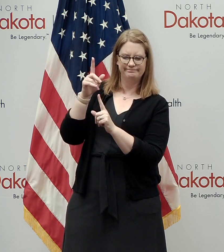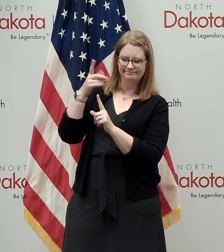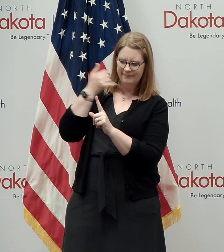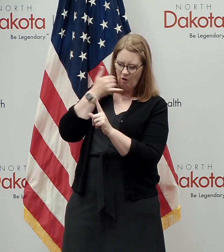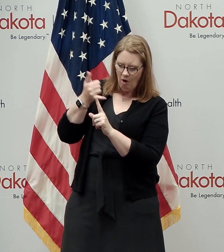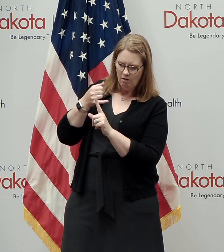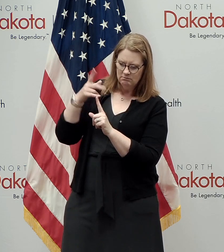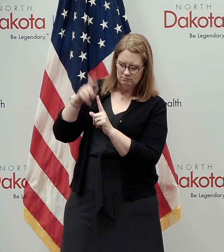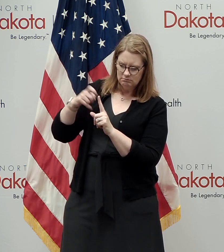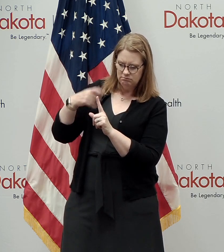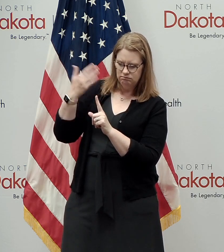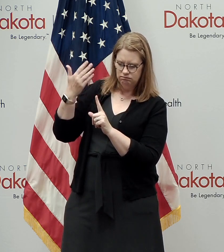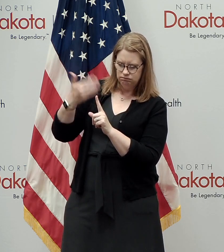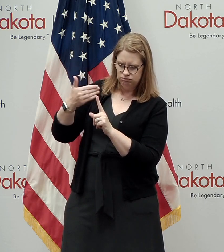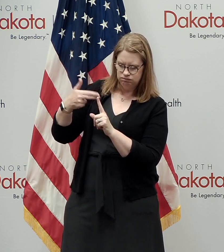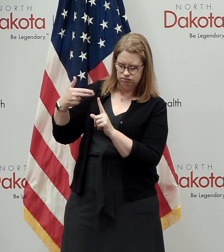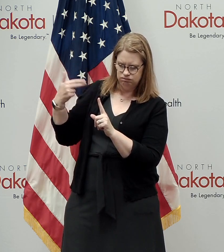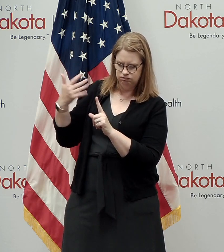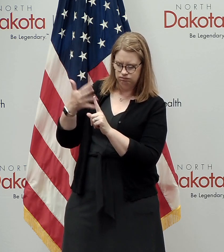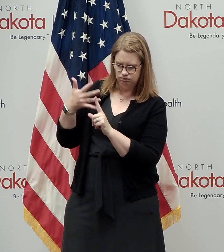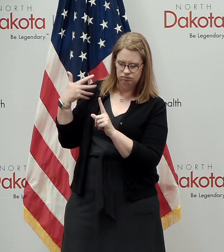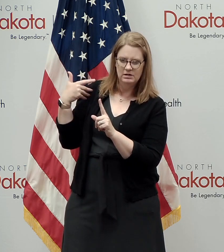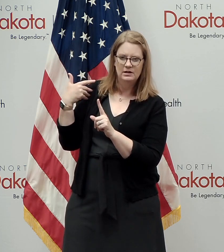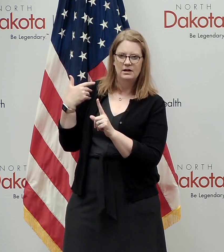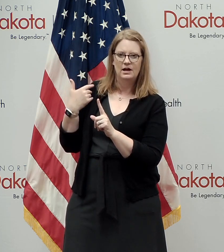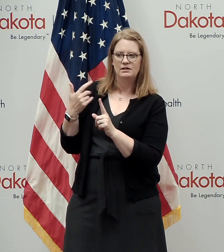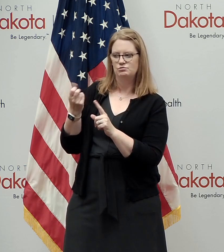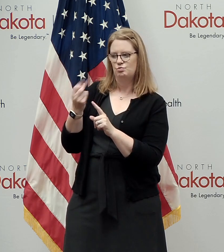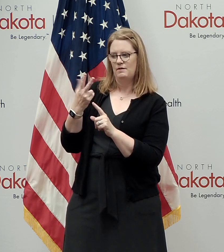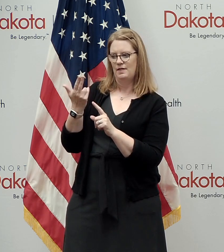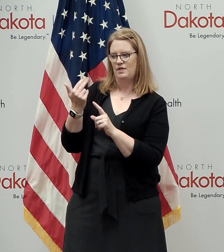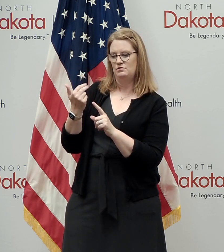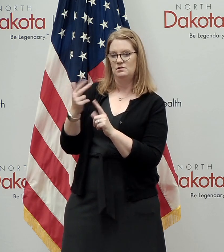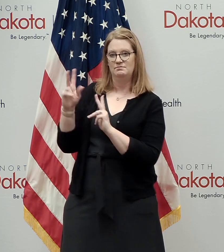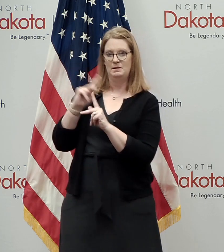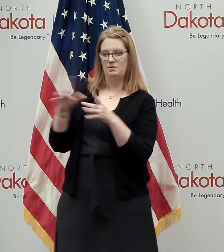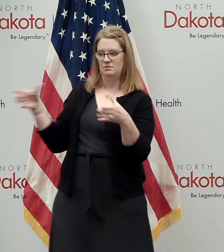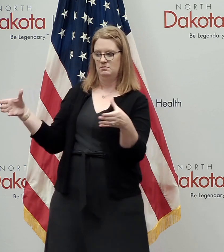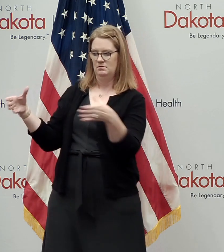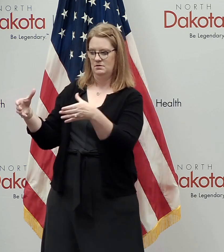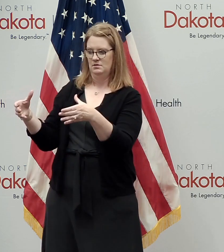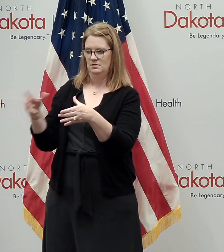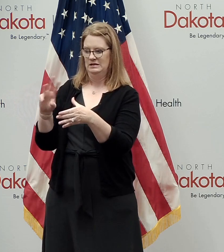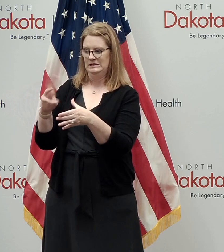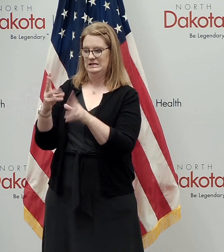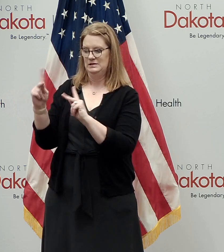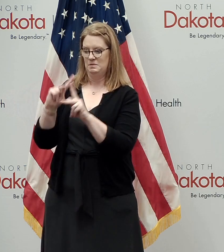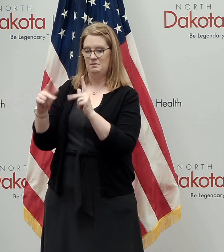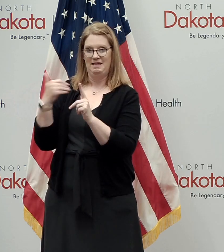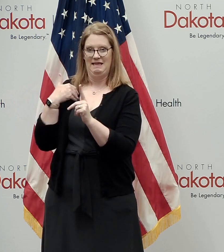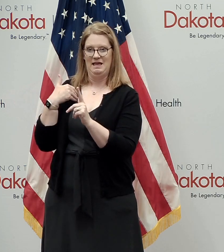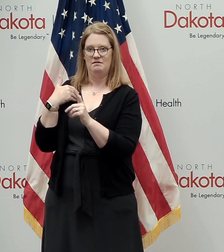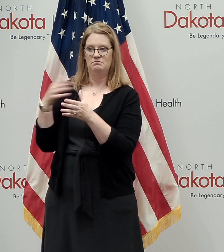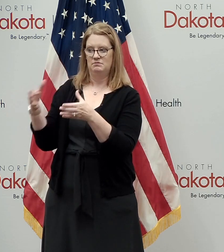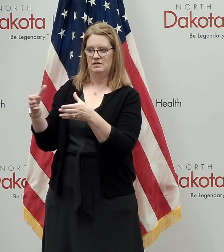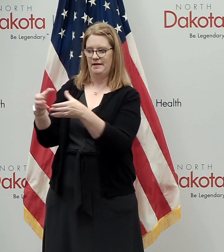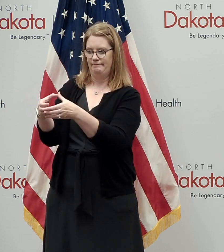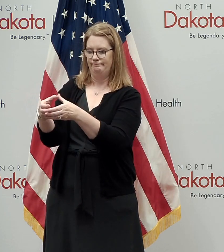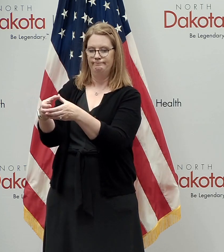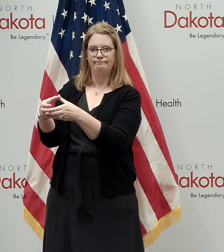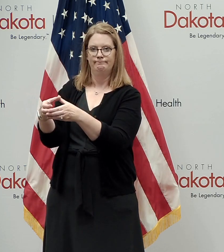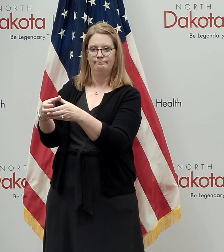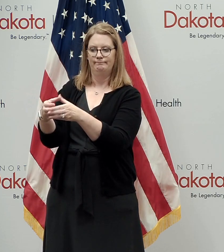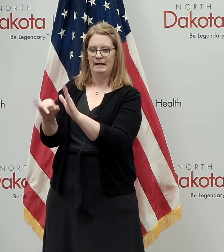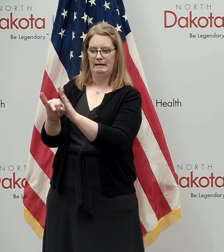immediately isolated, 12, 13 people, and sure enough, 6 of them had it, but it didn't spread anymore, and they got it knocked down. So each one of these things are